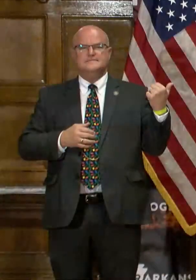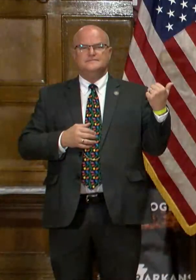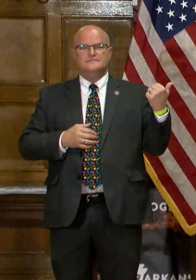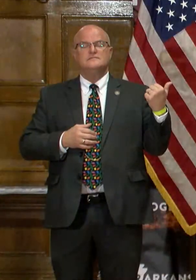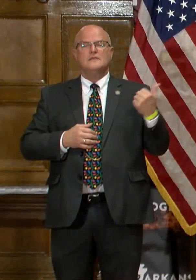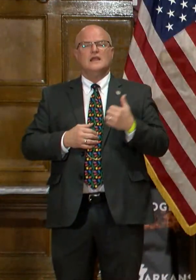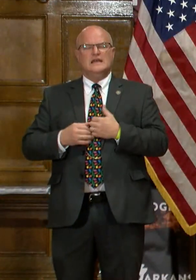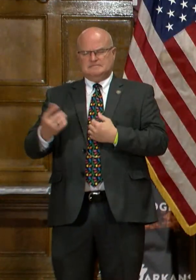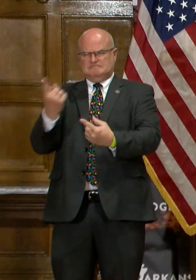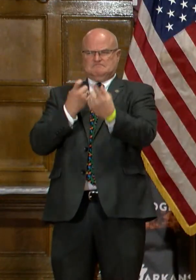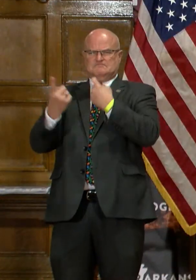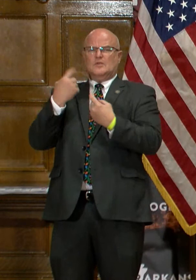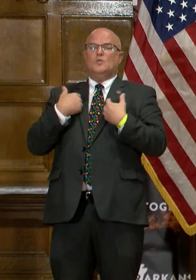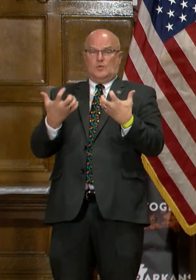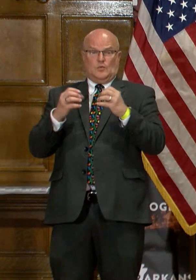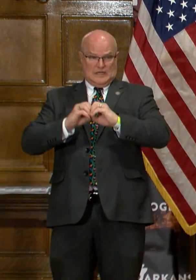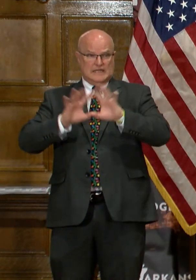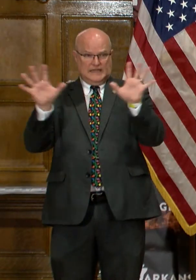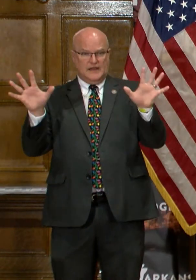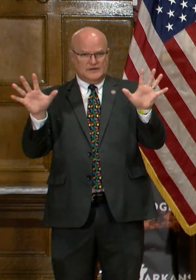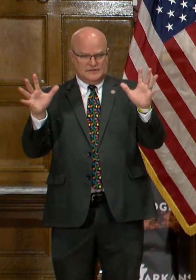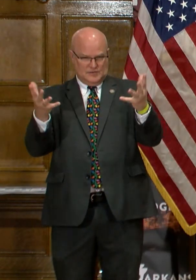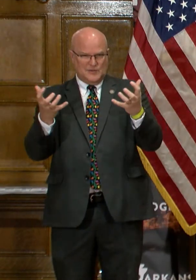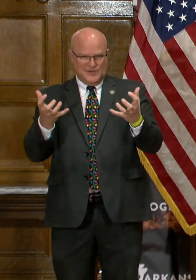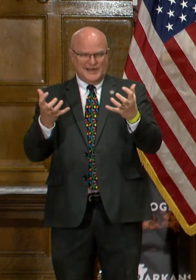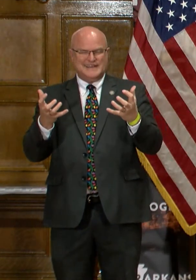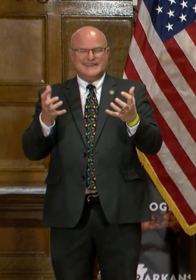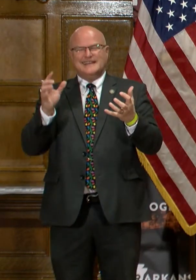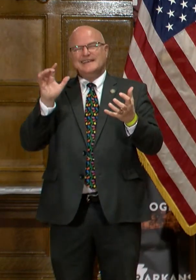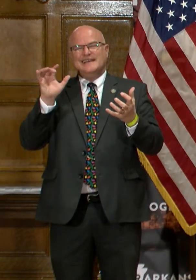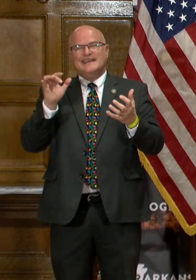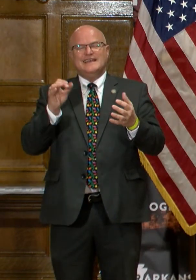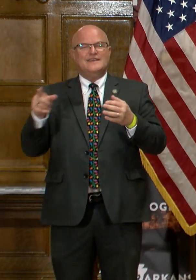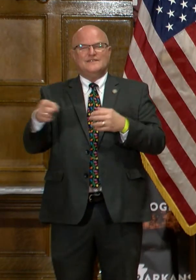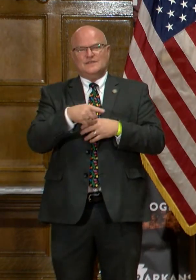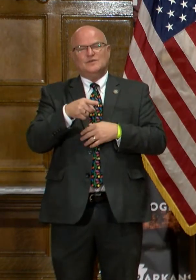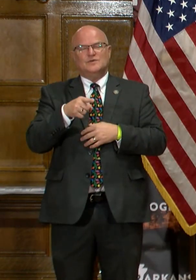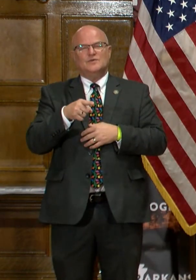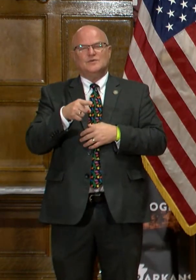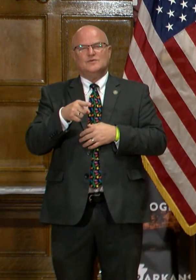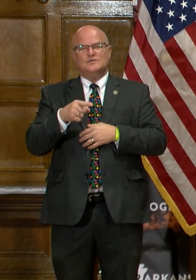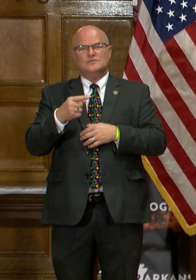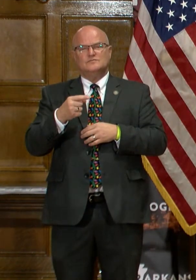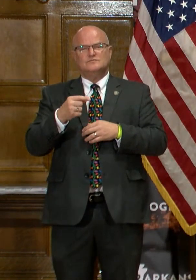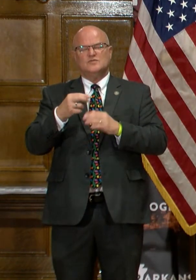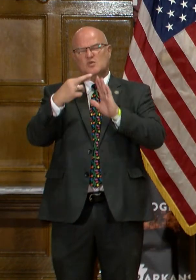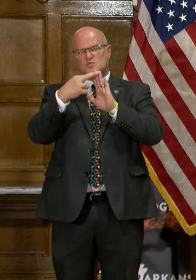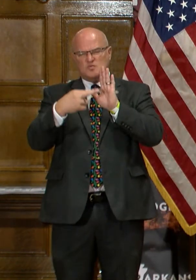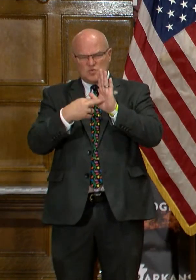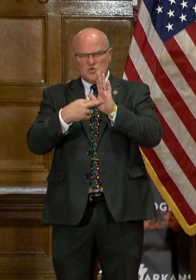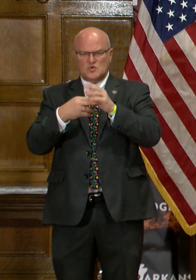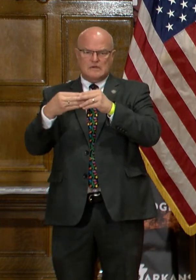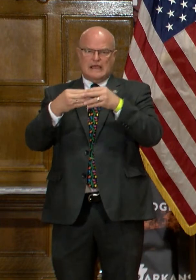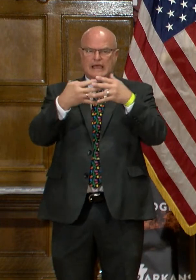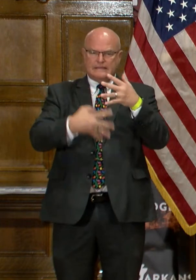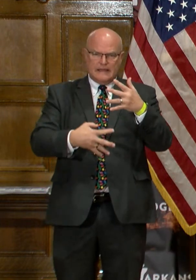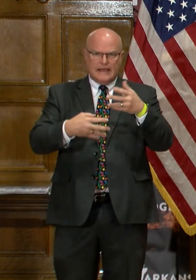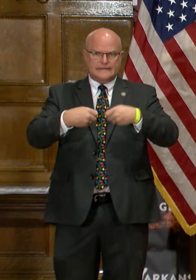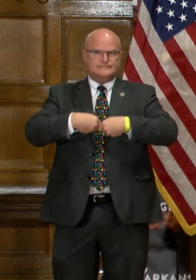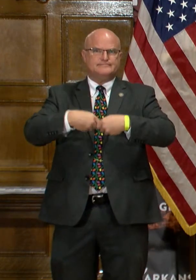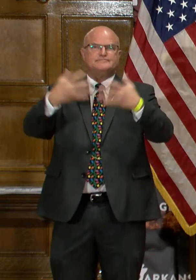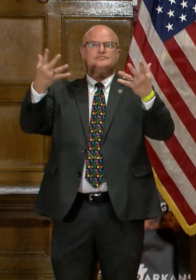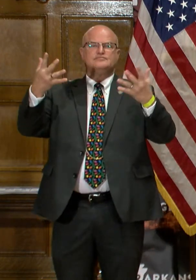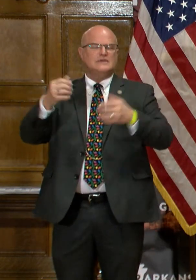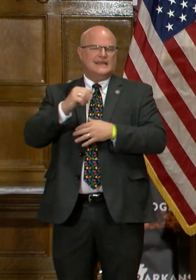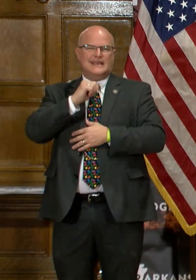questions asked. We want to have clarity, and that's, you know, if you do a regulation or a guideline that's out there